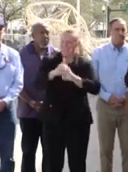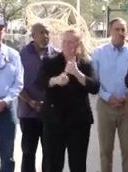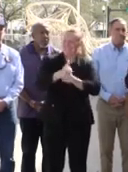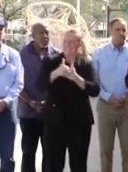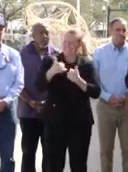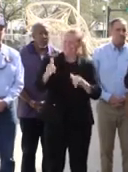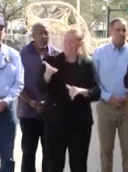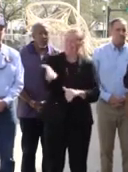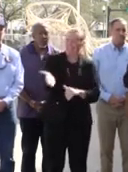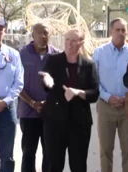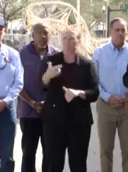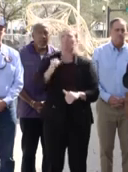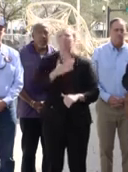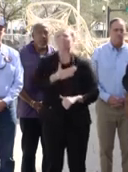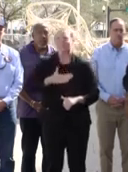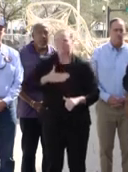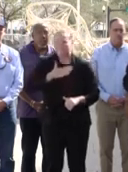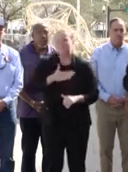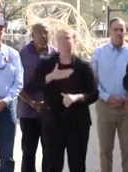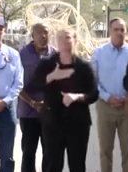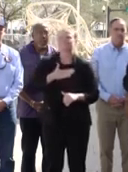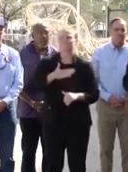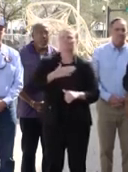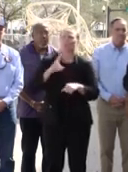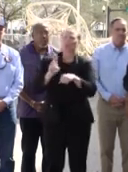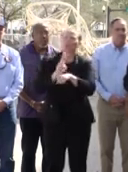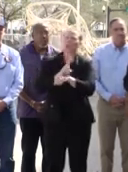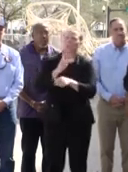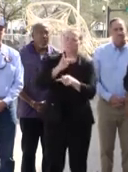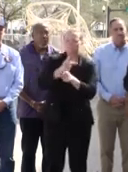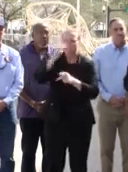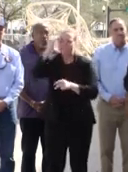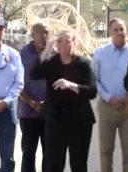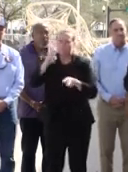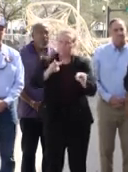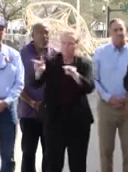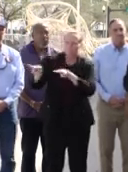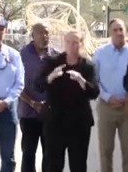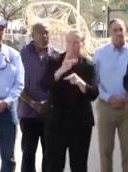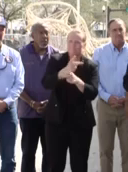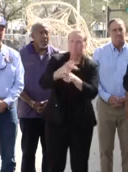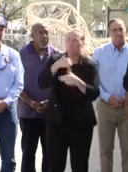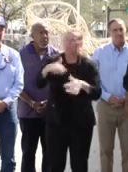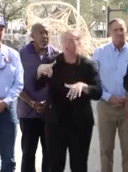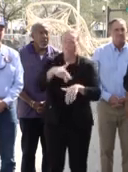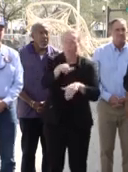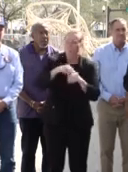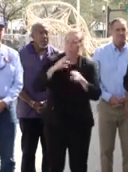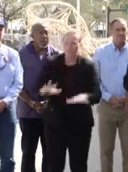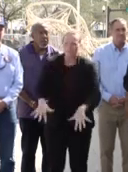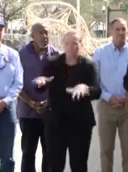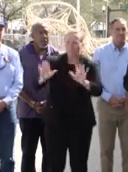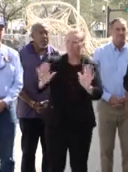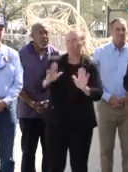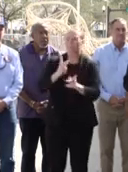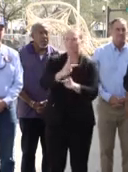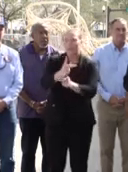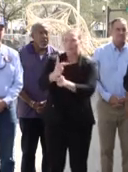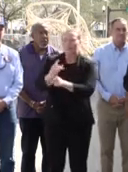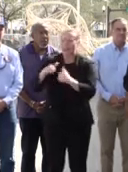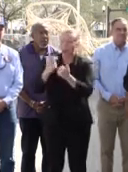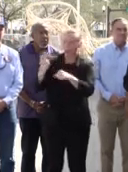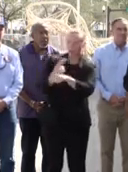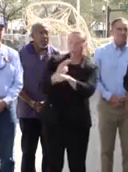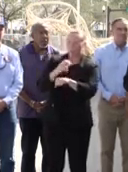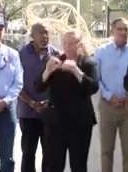So please exercise caution. Don't wade into floodwaters. Be careful with how you're using